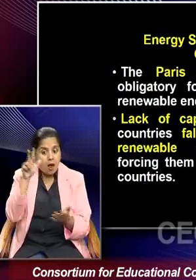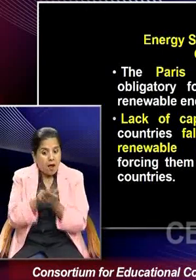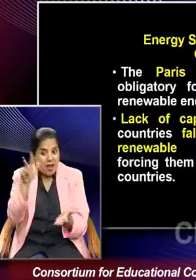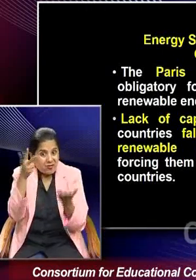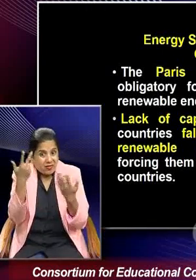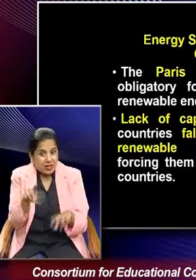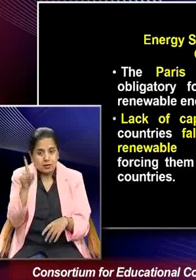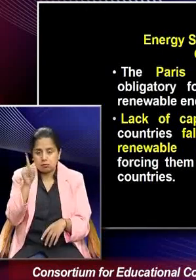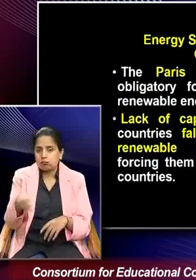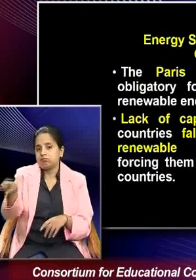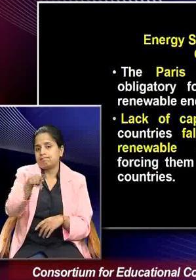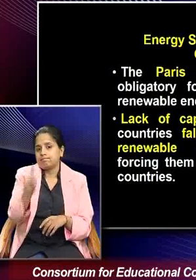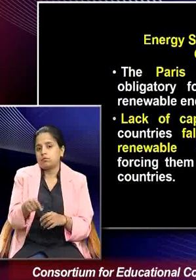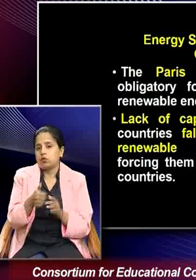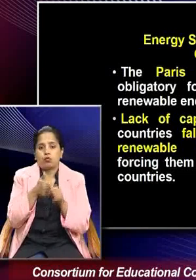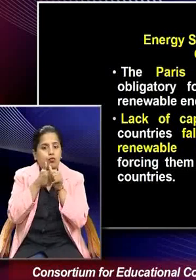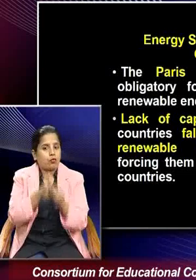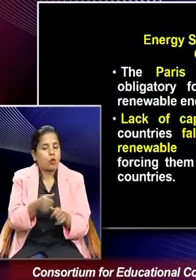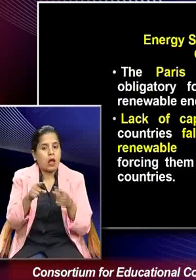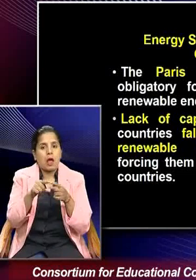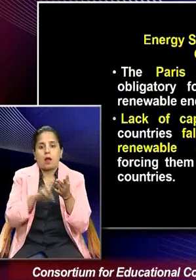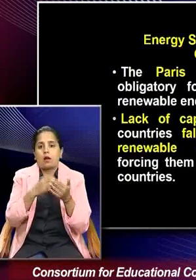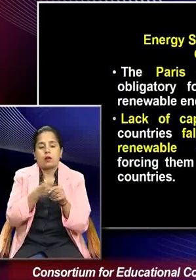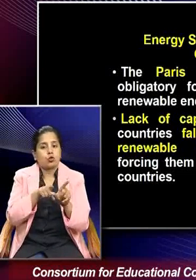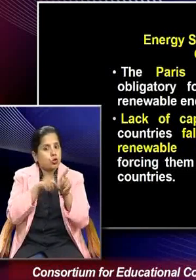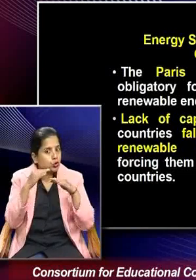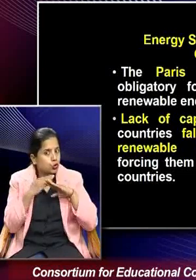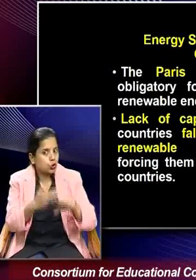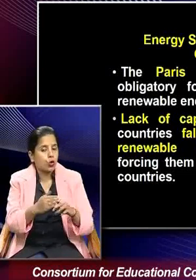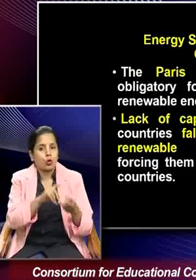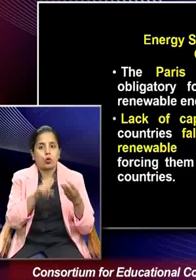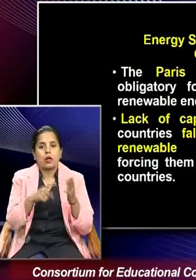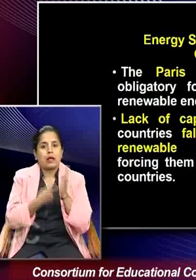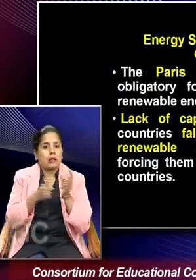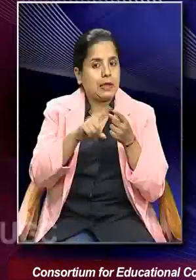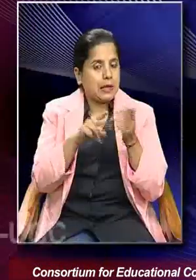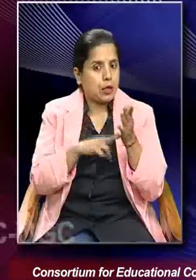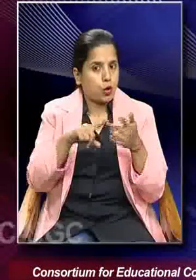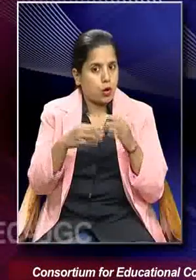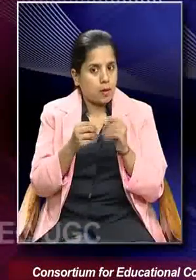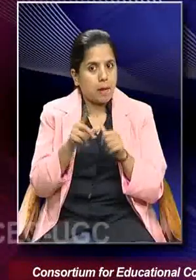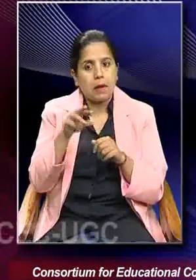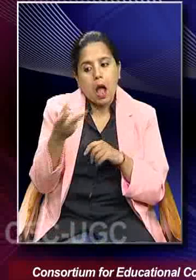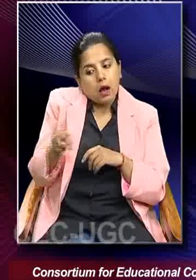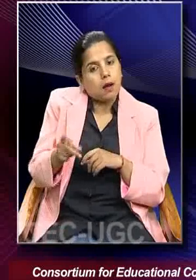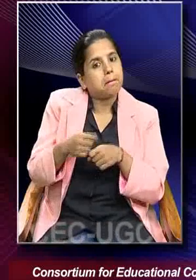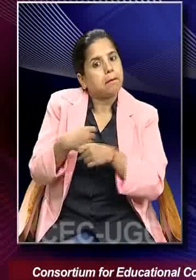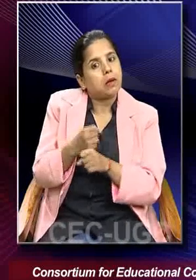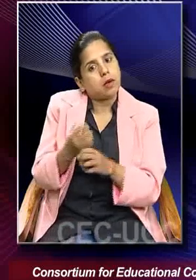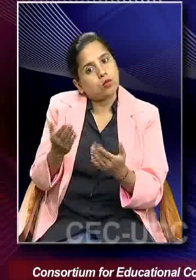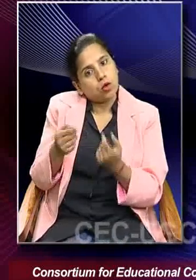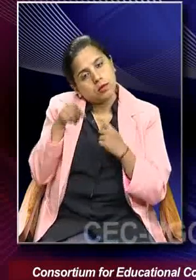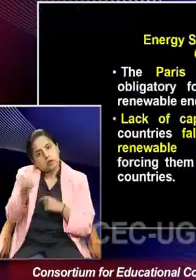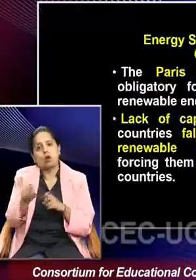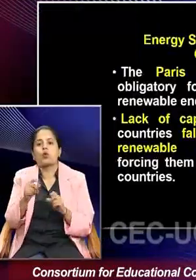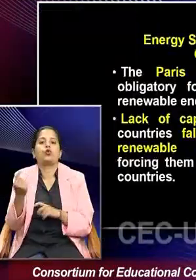to comply with energy security and renewable energy norms. Lack